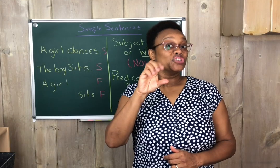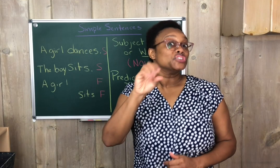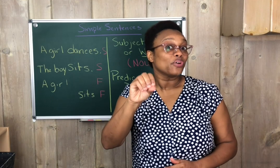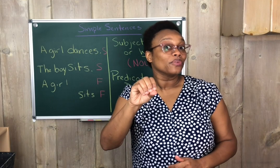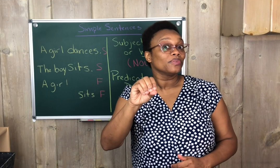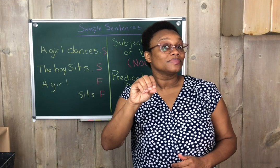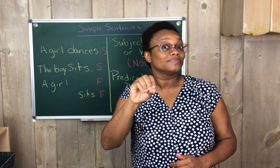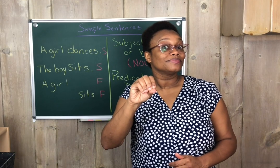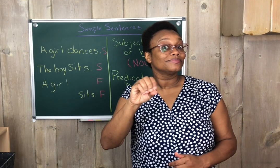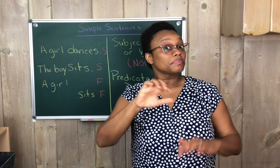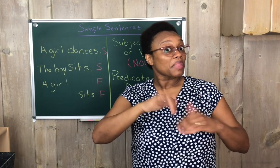So, how did you do?